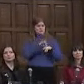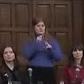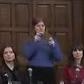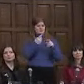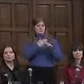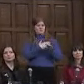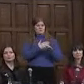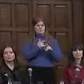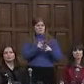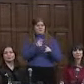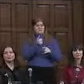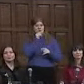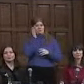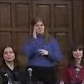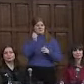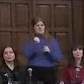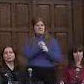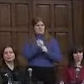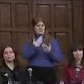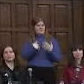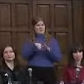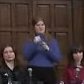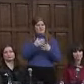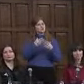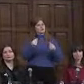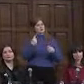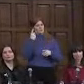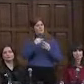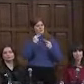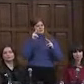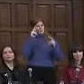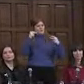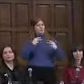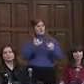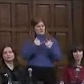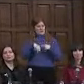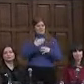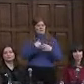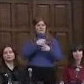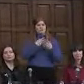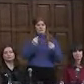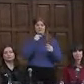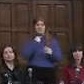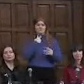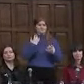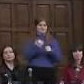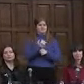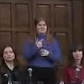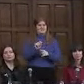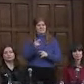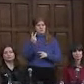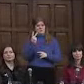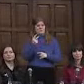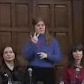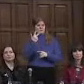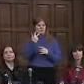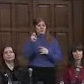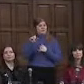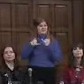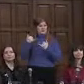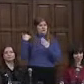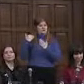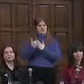in your initial presentation, we're part of the solution, and that's what we need to be seen as. But unfortunately, there was 2, maybe 3 decades of